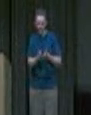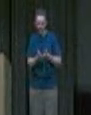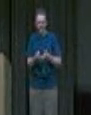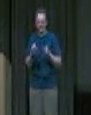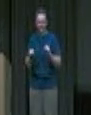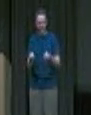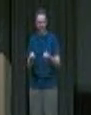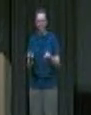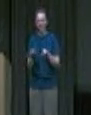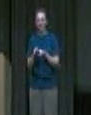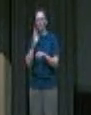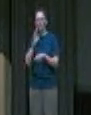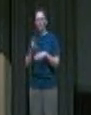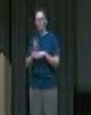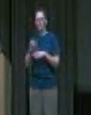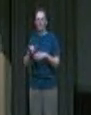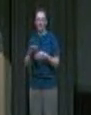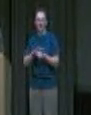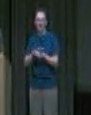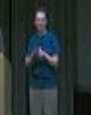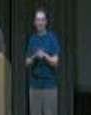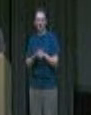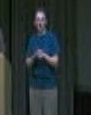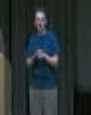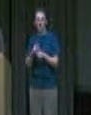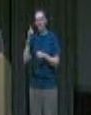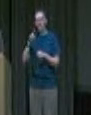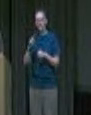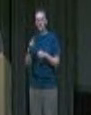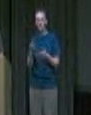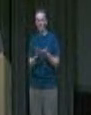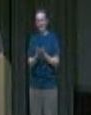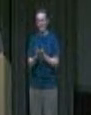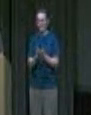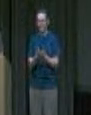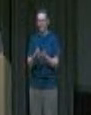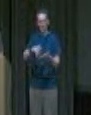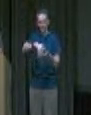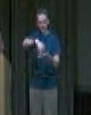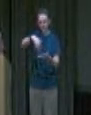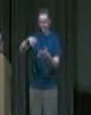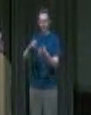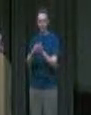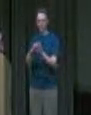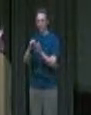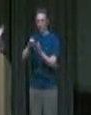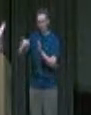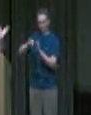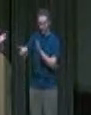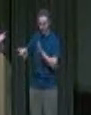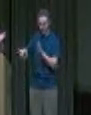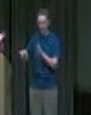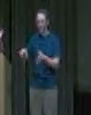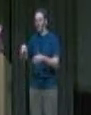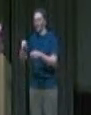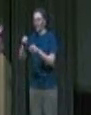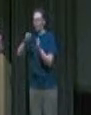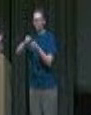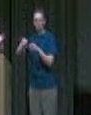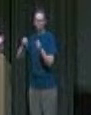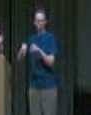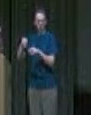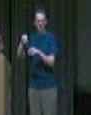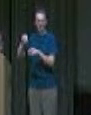We'll also be using that site to unload the barges and load that debris